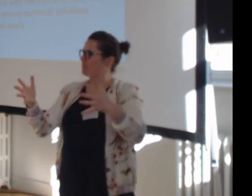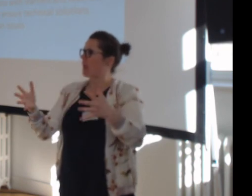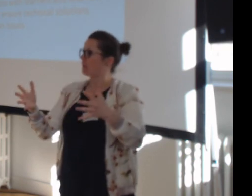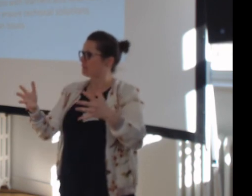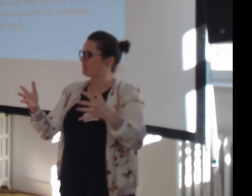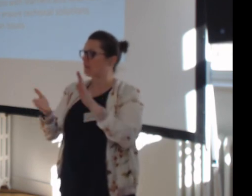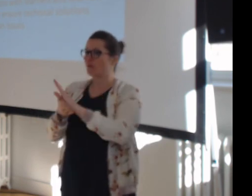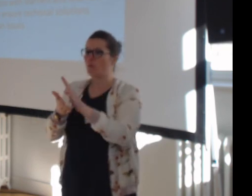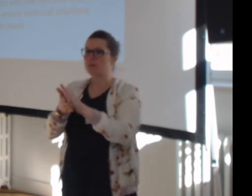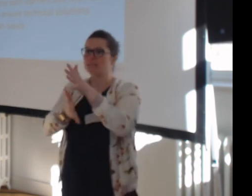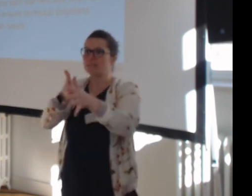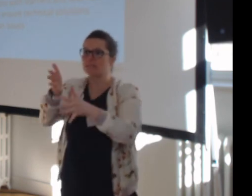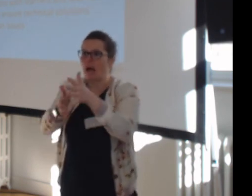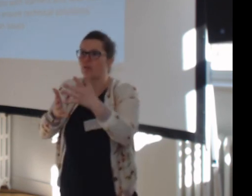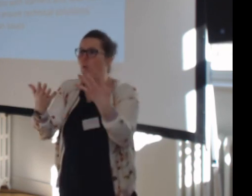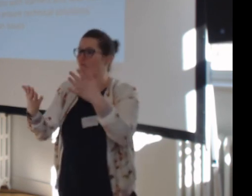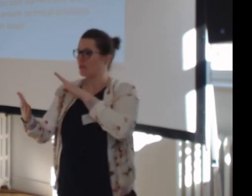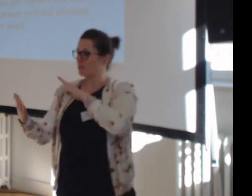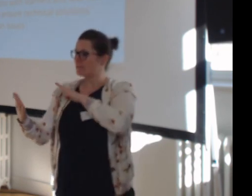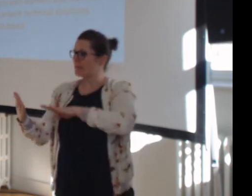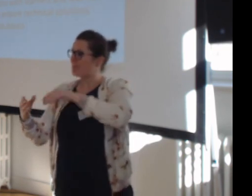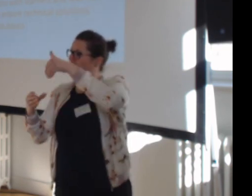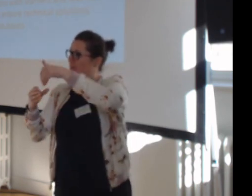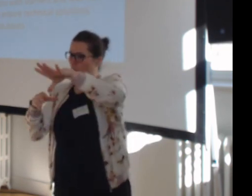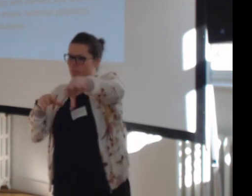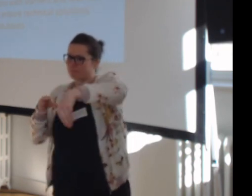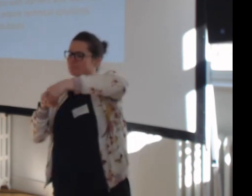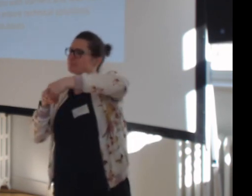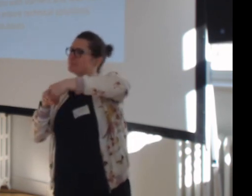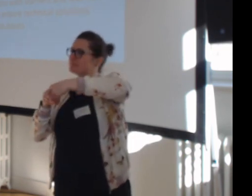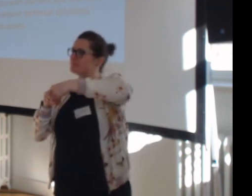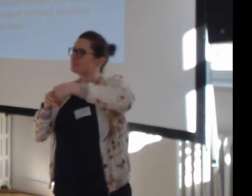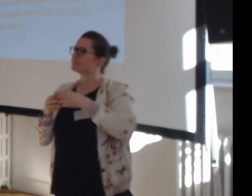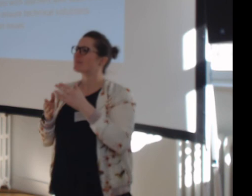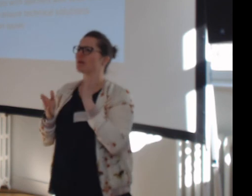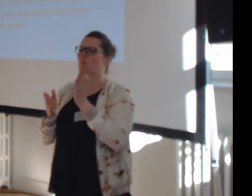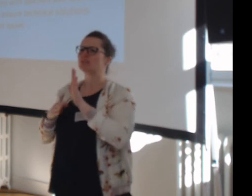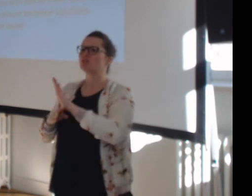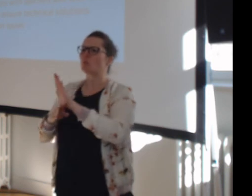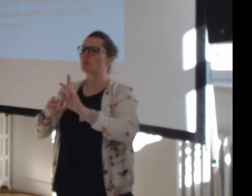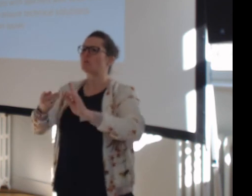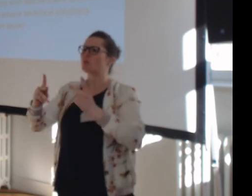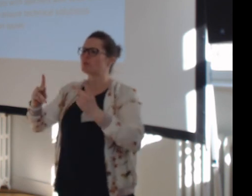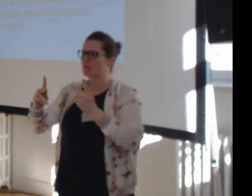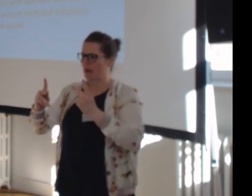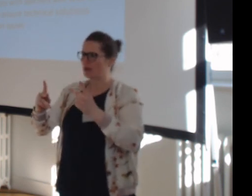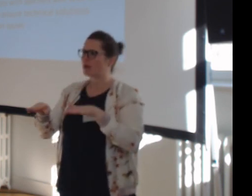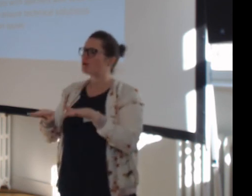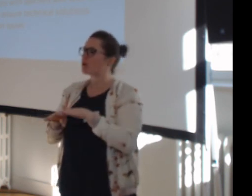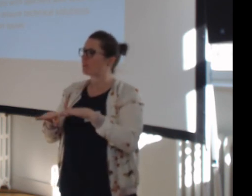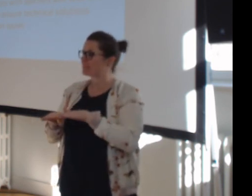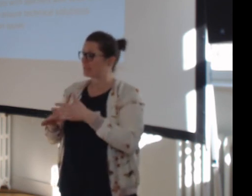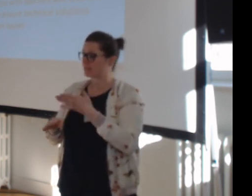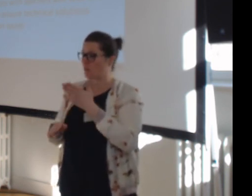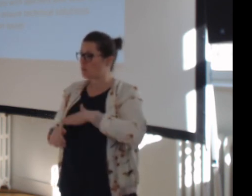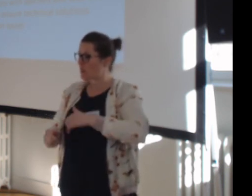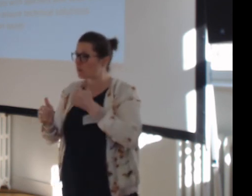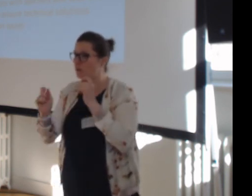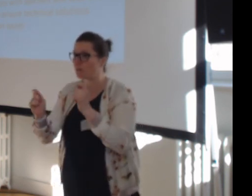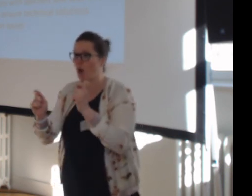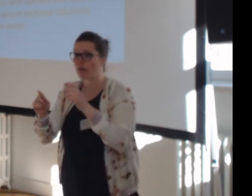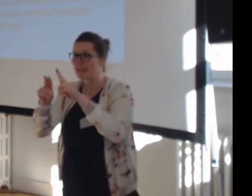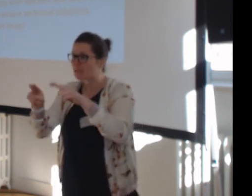to include signed and simplified content. Those prototypes I showed you are based on well-used